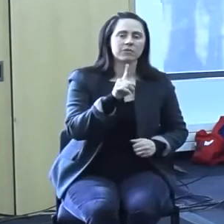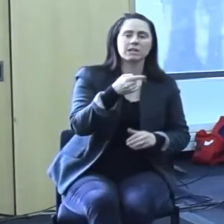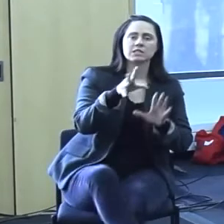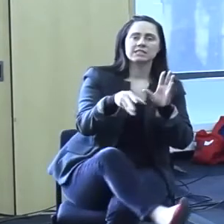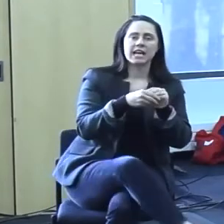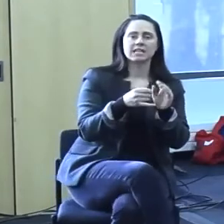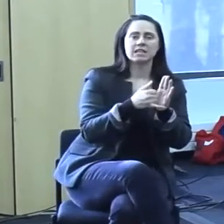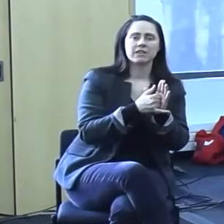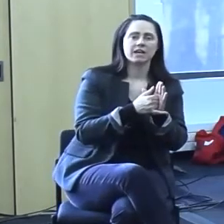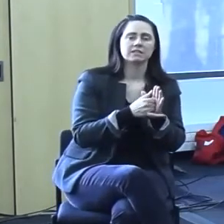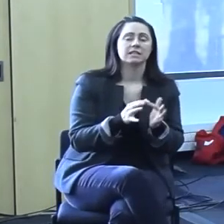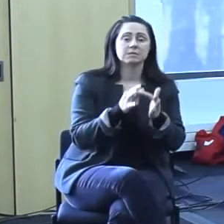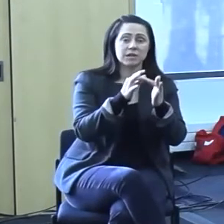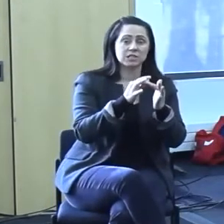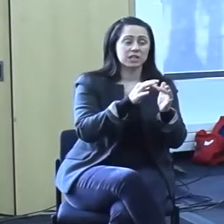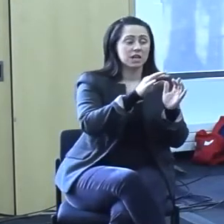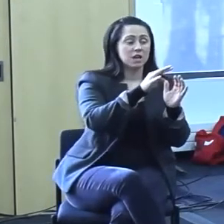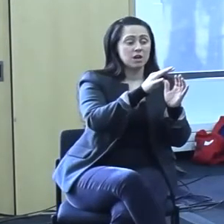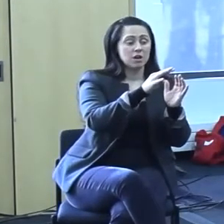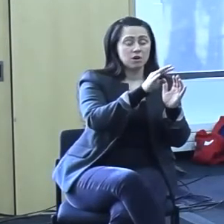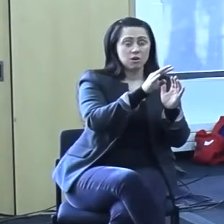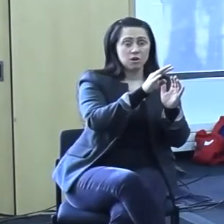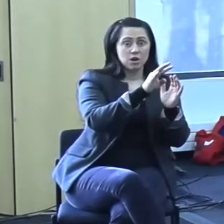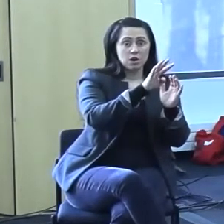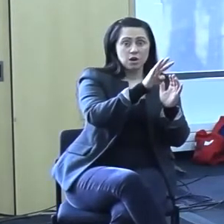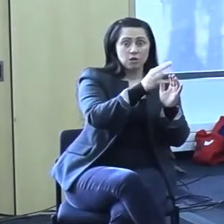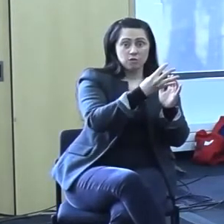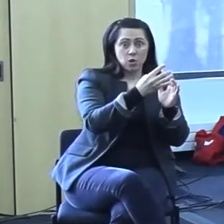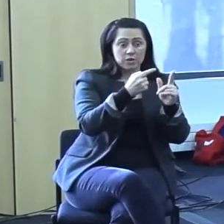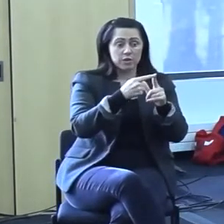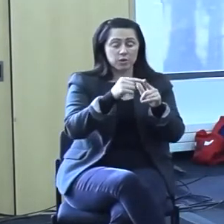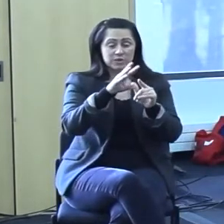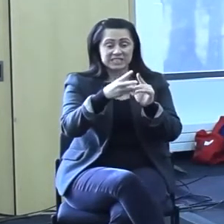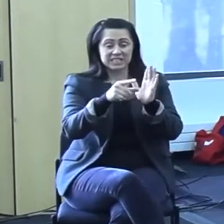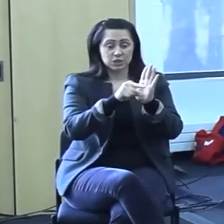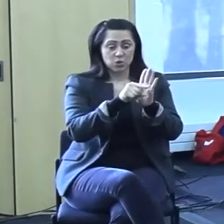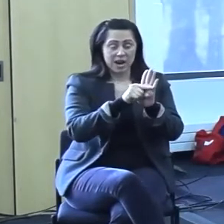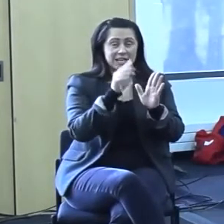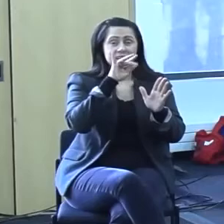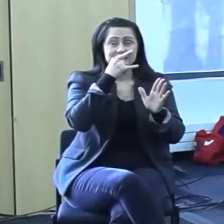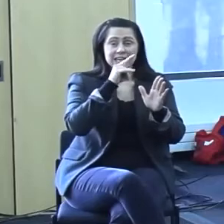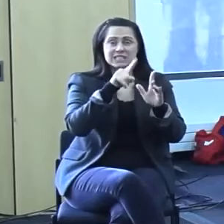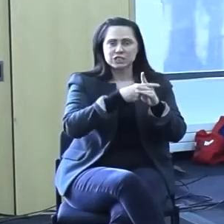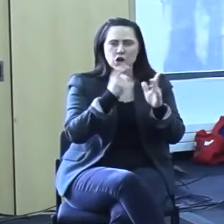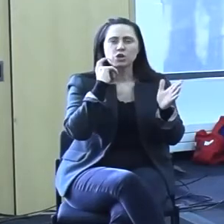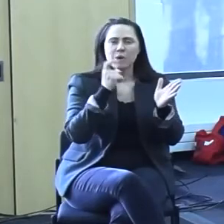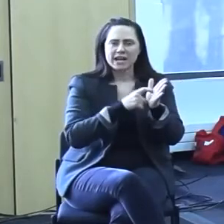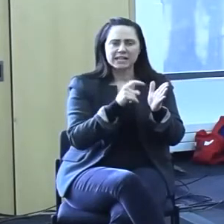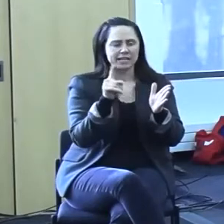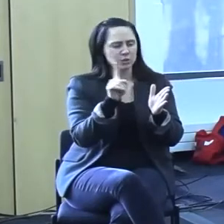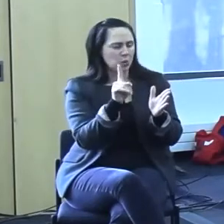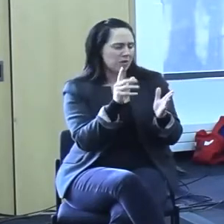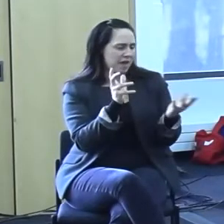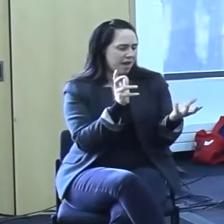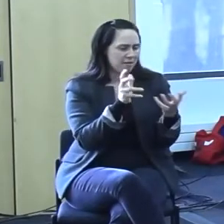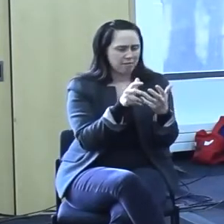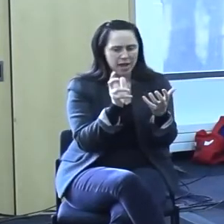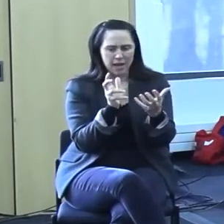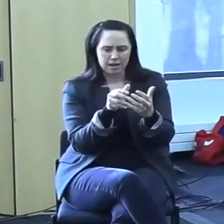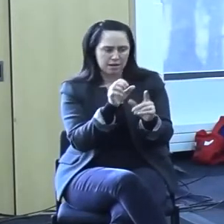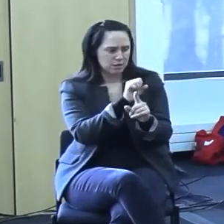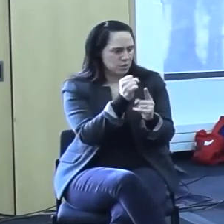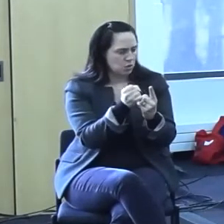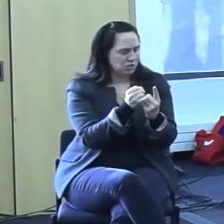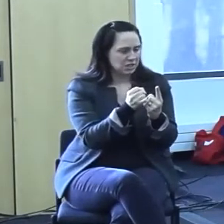think especially in 4th through 6th grade, when kids really start to recognize sort of where they fit socially, they start to